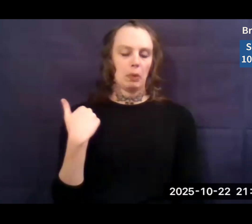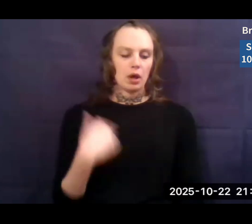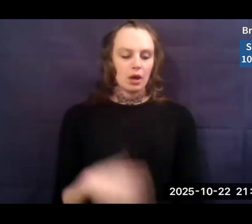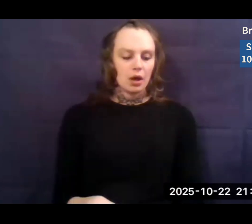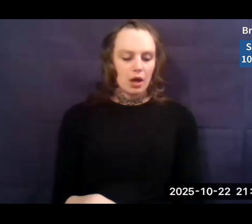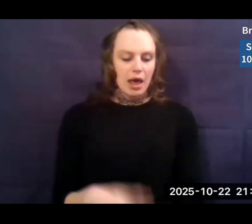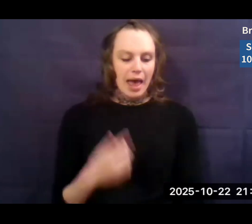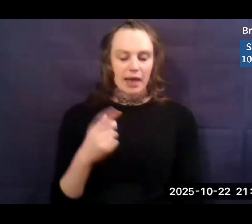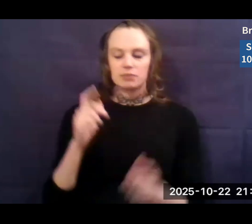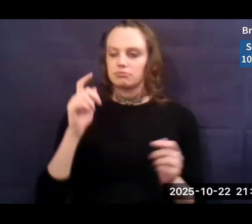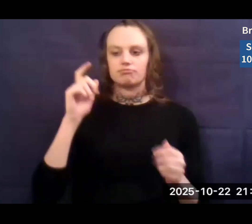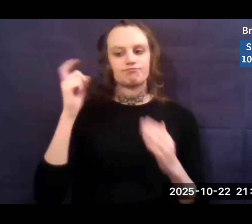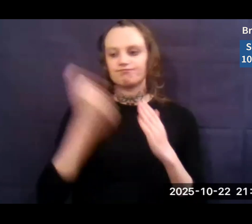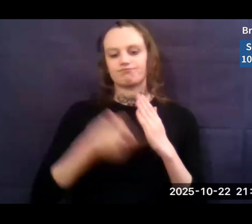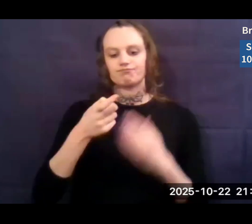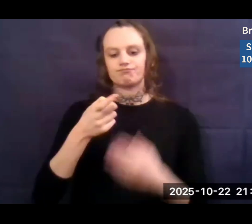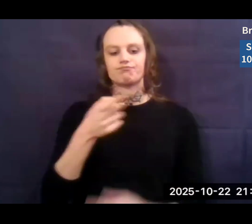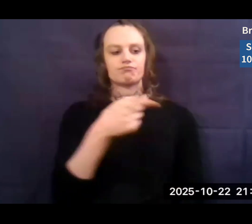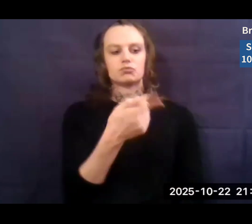charge of something.